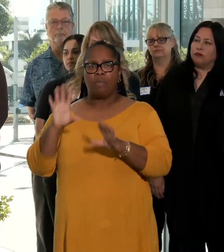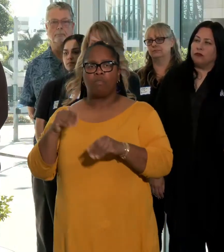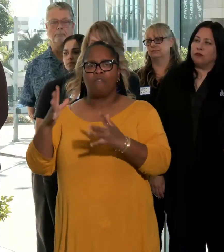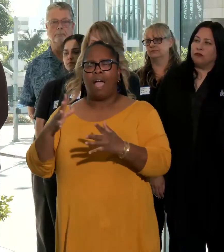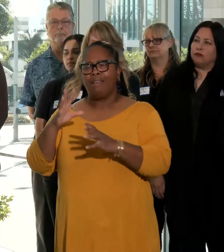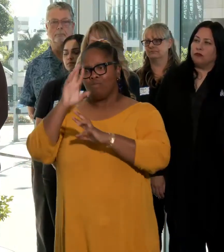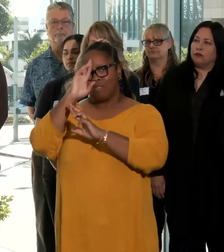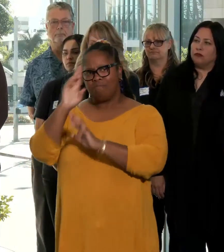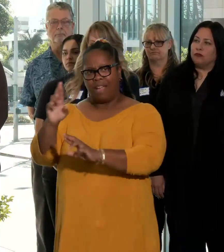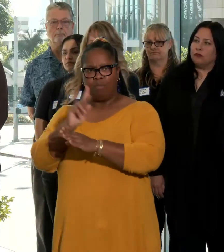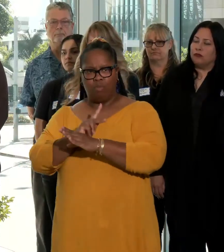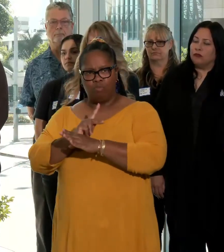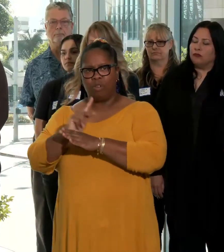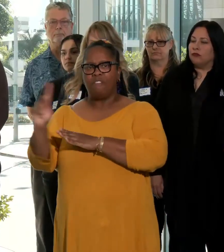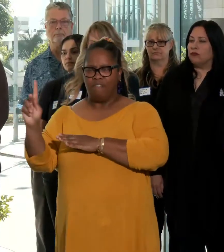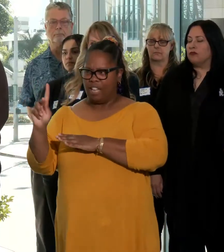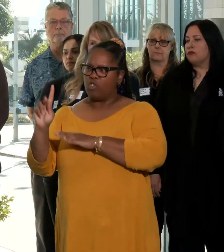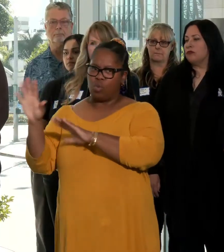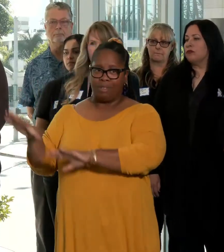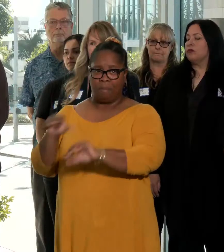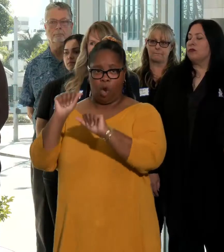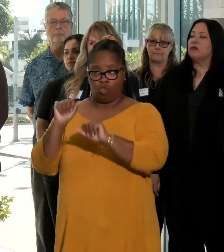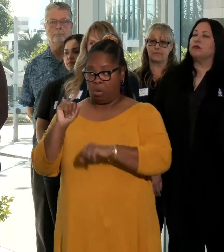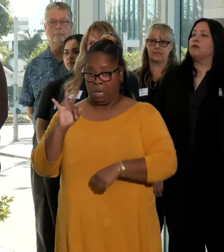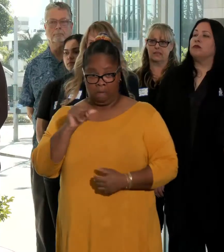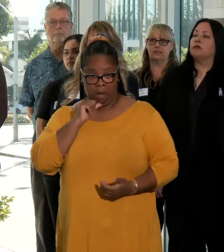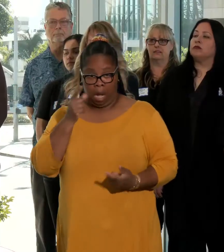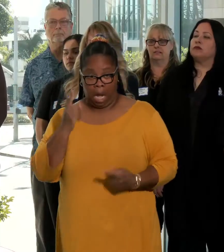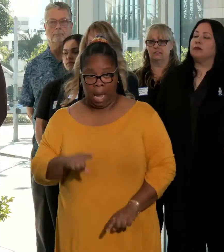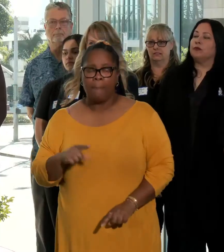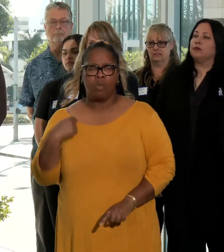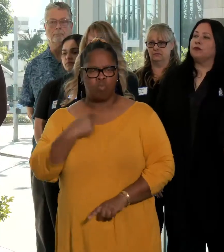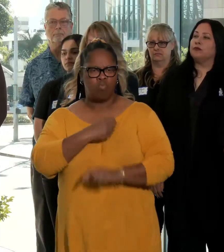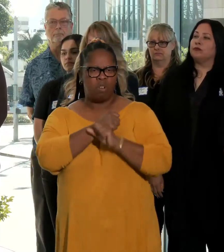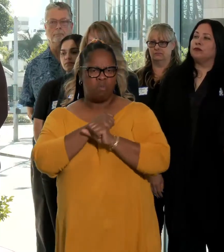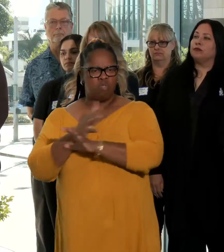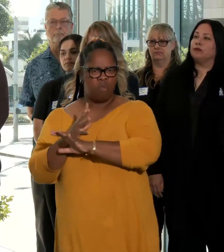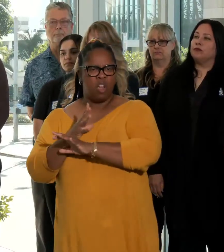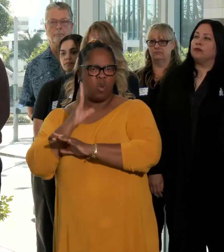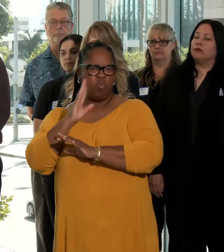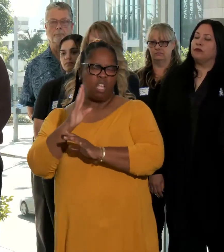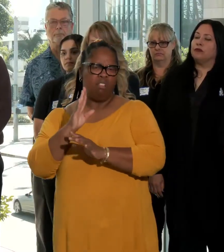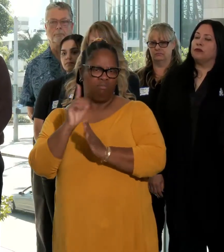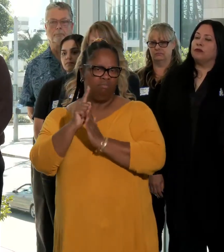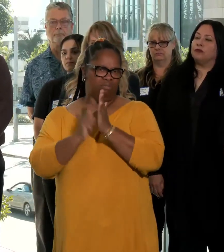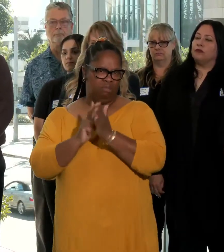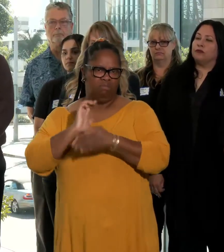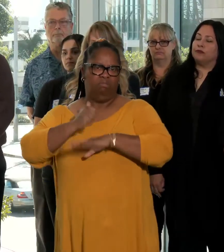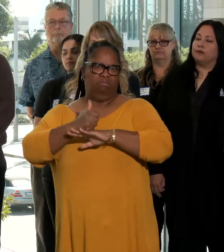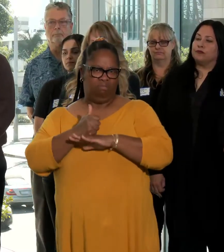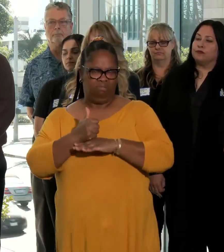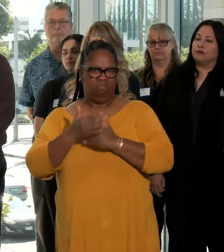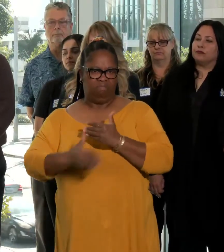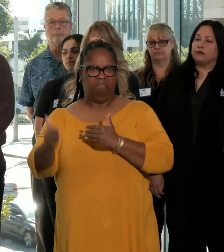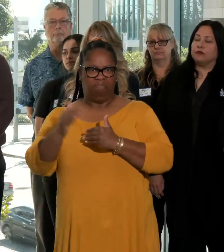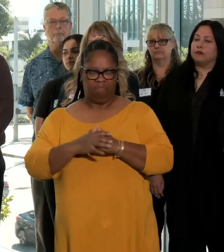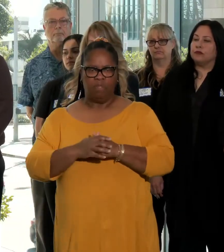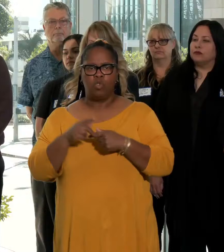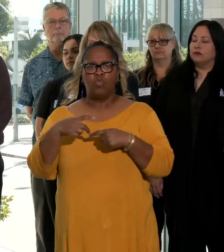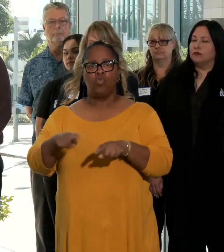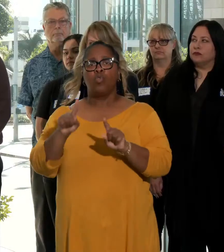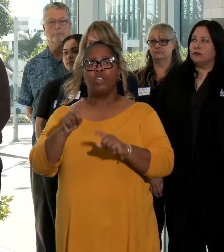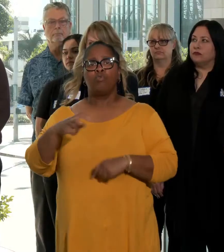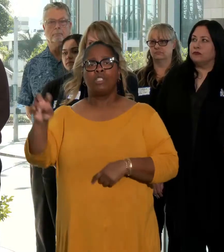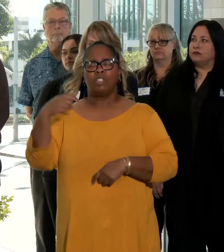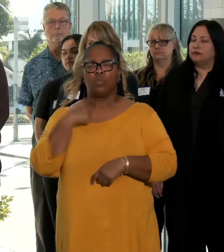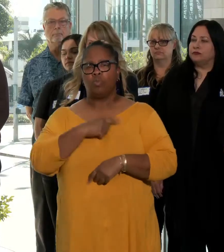respectful and professional departure. If that does not happen, we are prepared to initiate legal action. During this transition, we will ensure